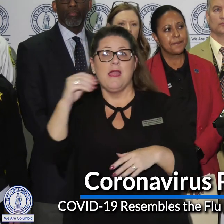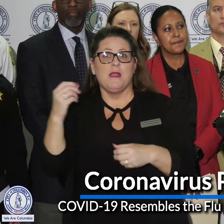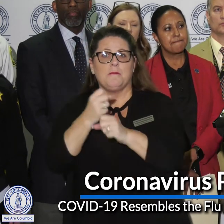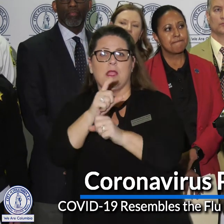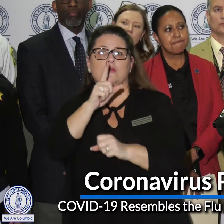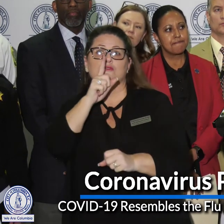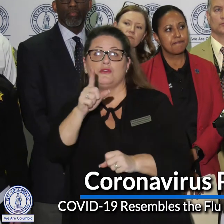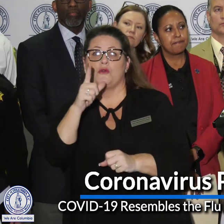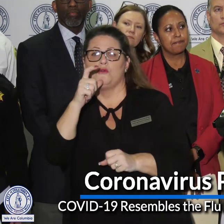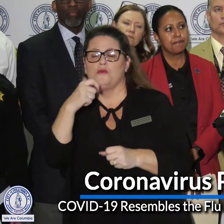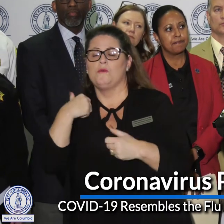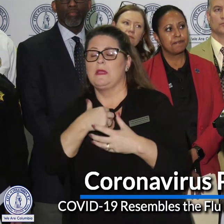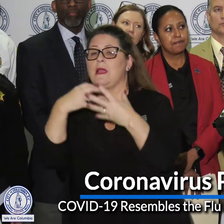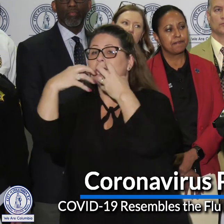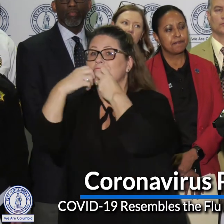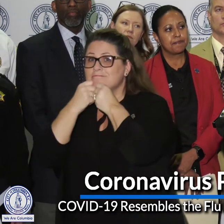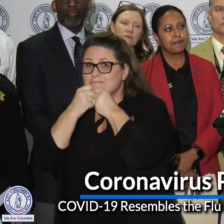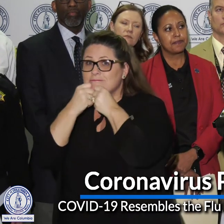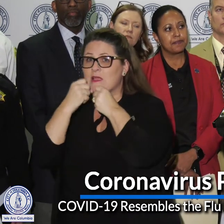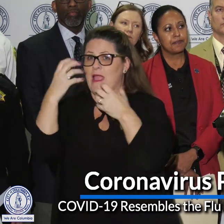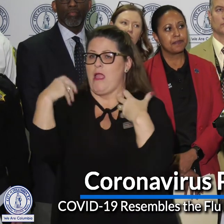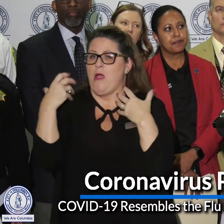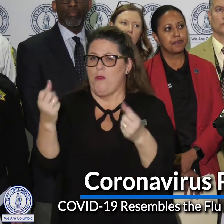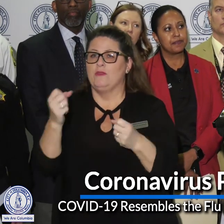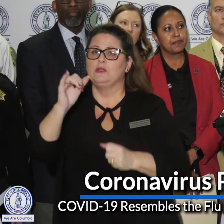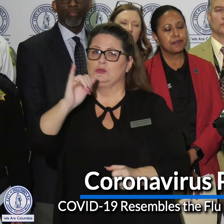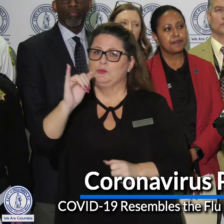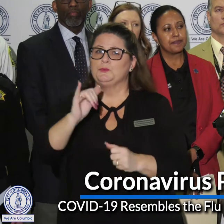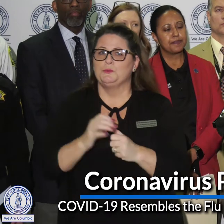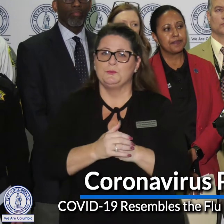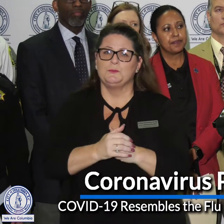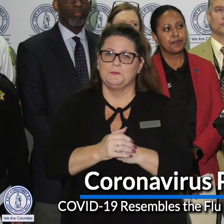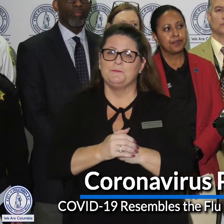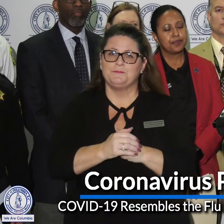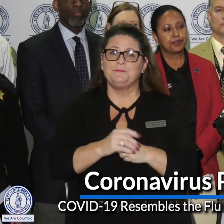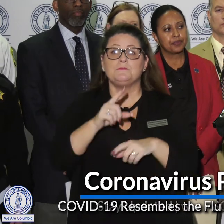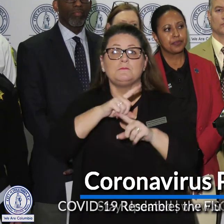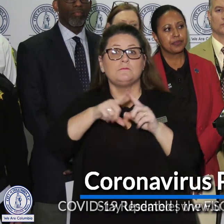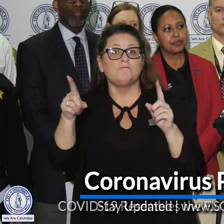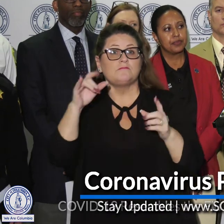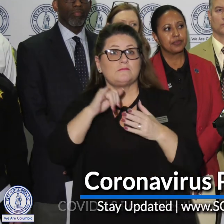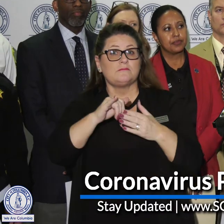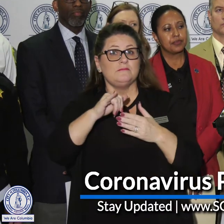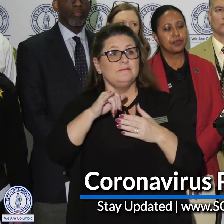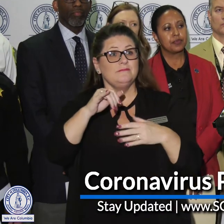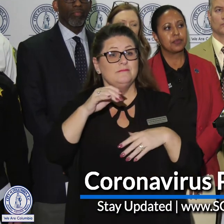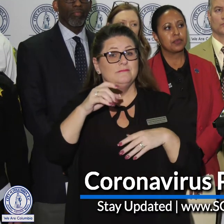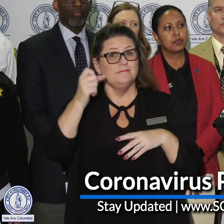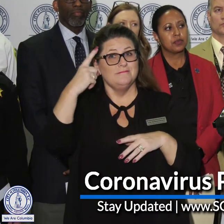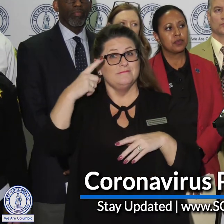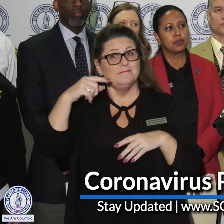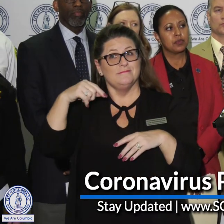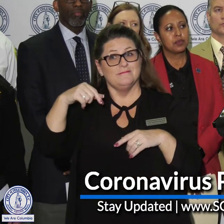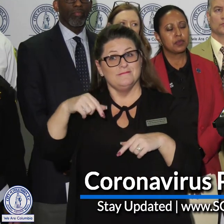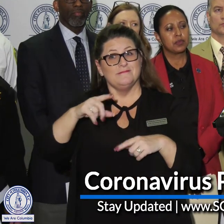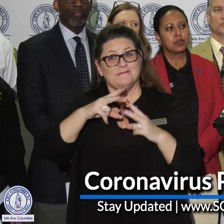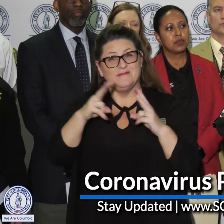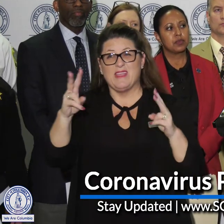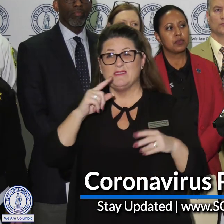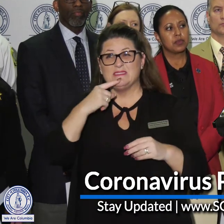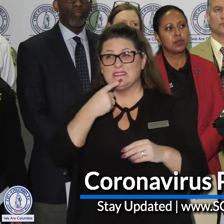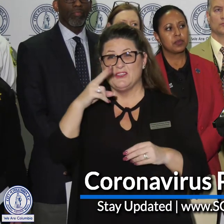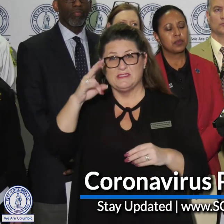healthy. Very simple things. Let's do that. But this is a reason for great concern. We're talking about a serious